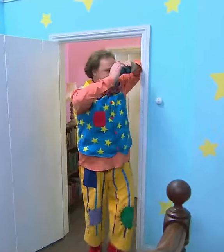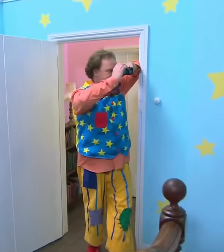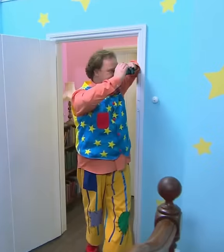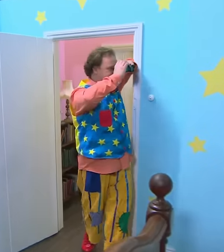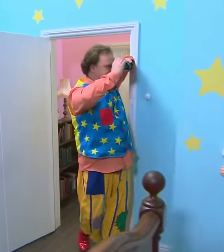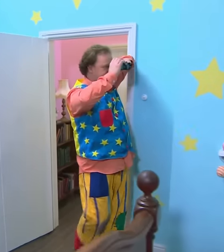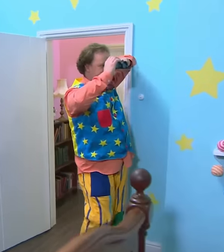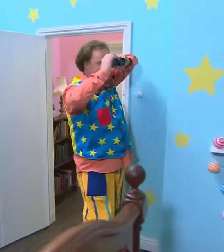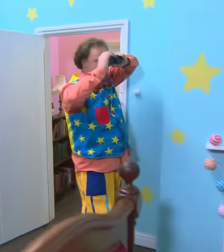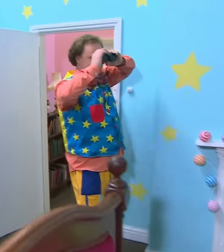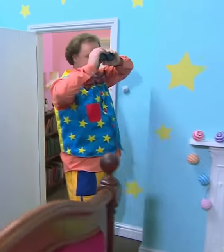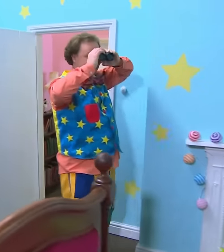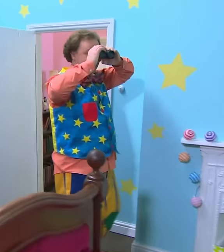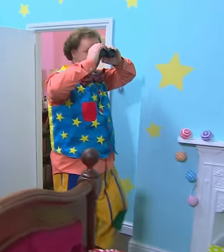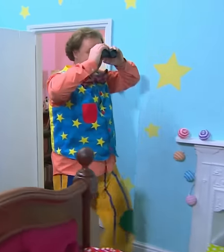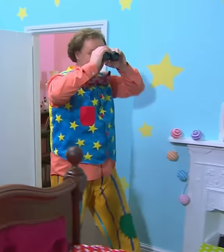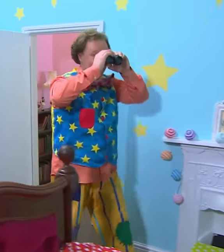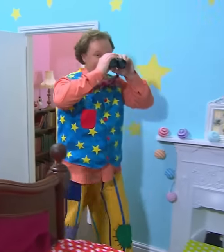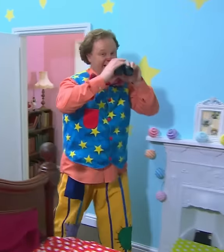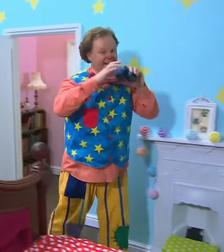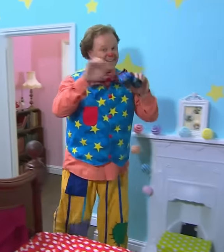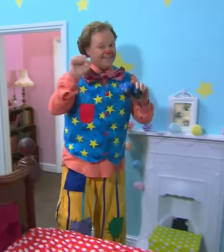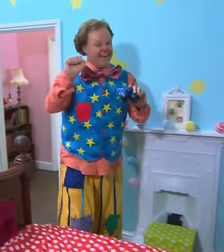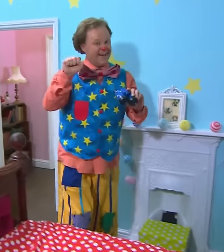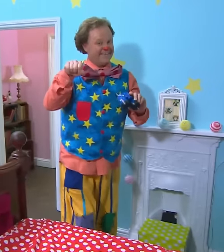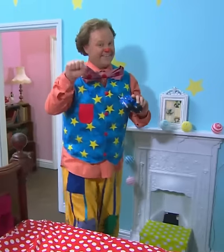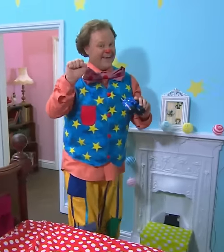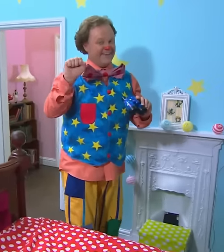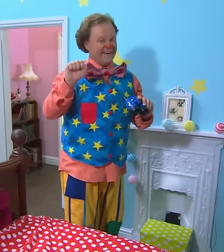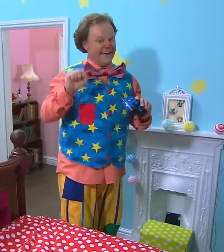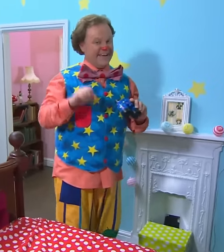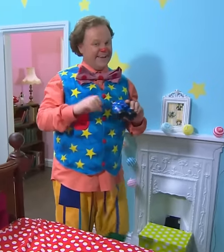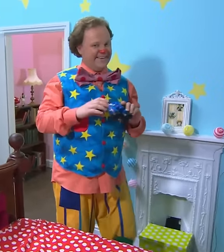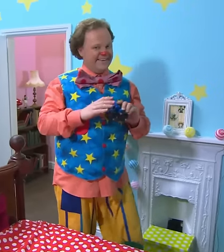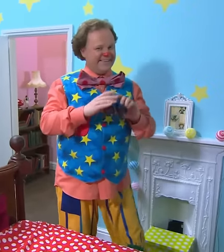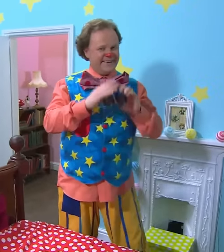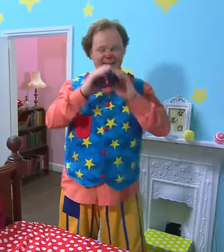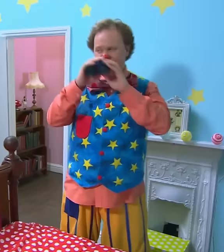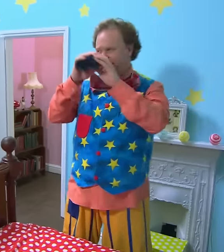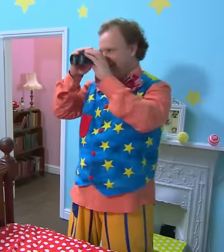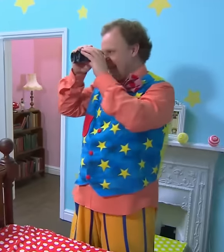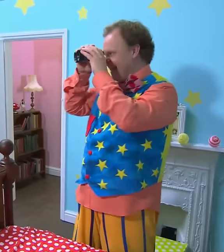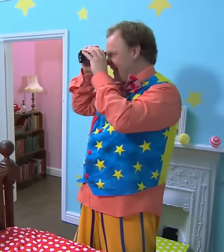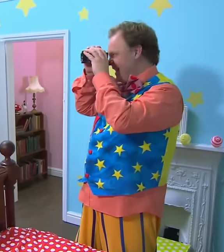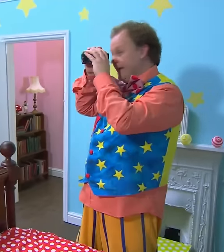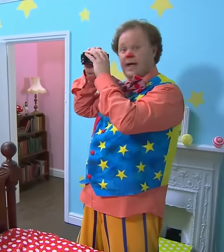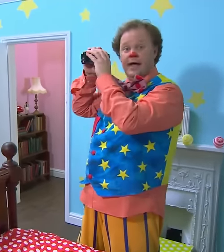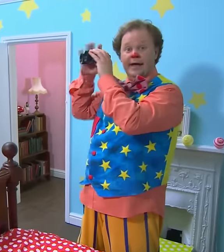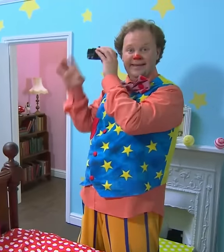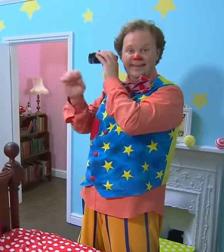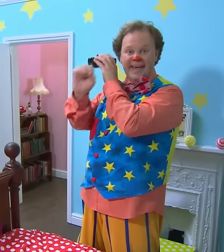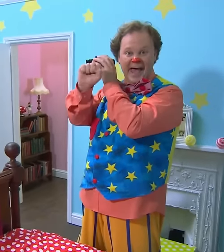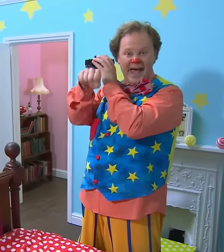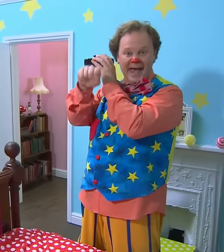There's no bear in here, Mr. Tumble. Yes, there is. Are you sure?